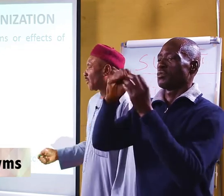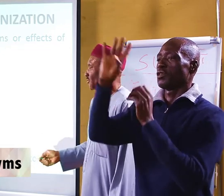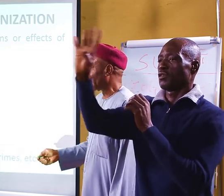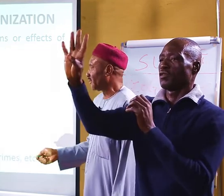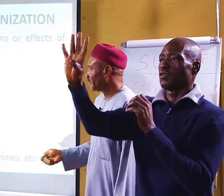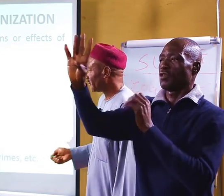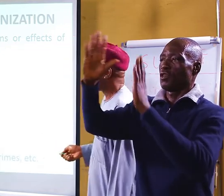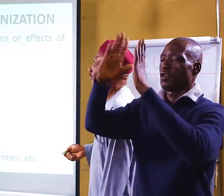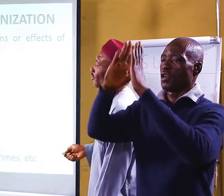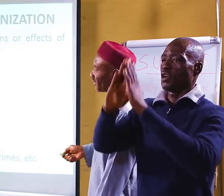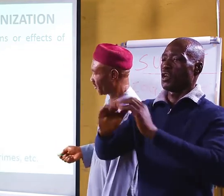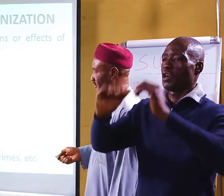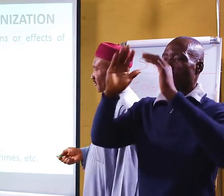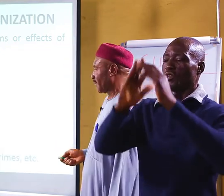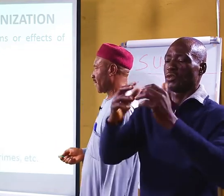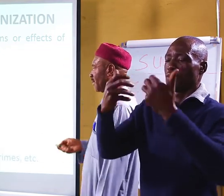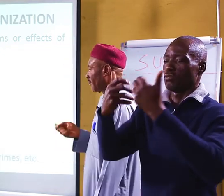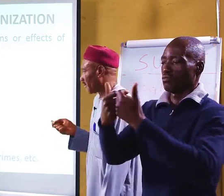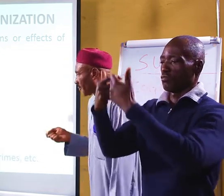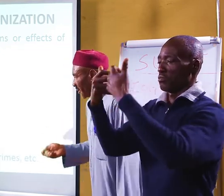Four, housing congestion.